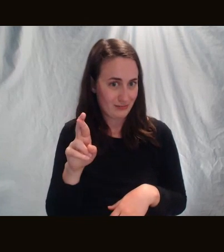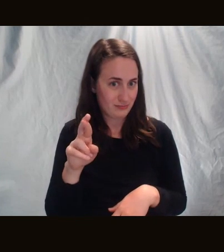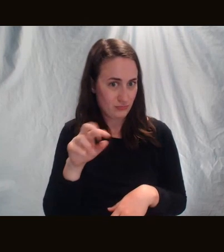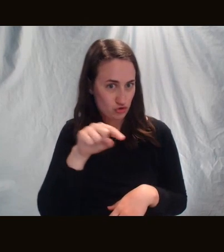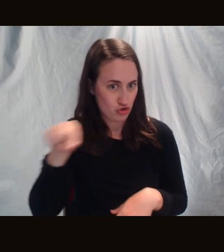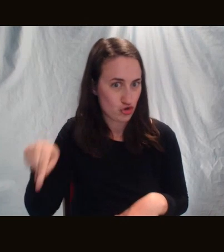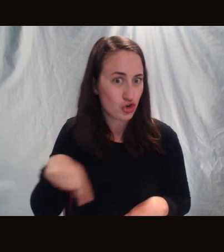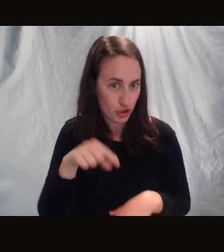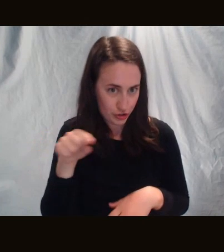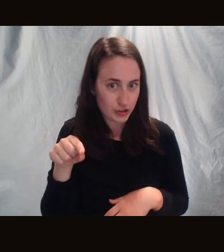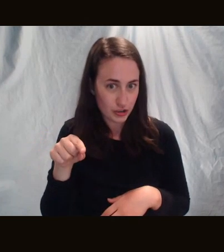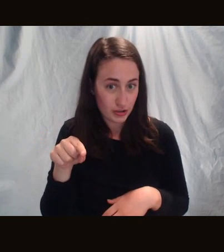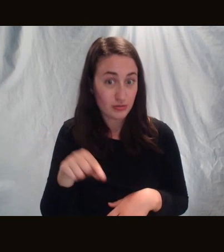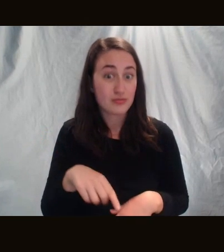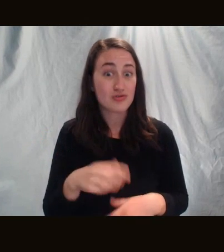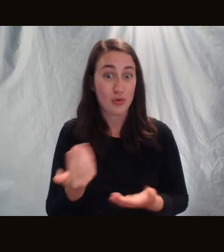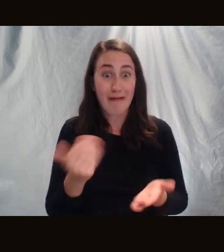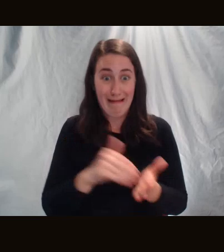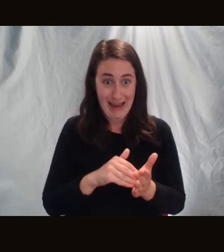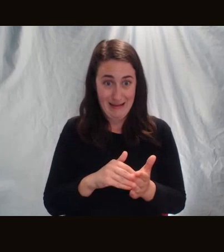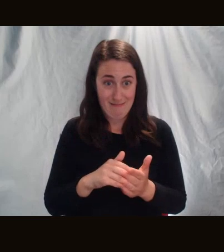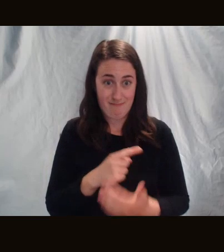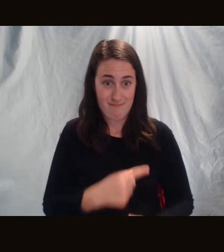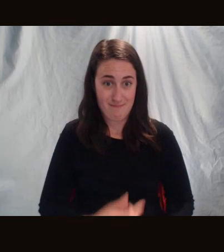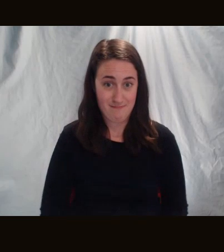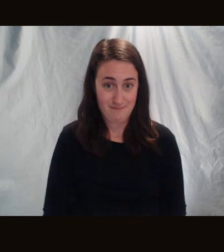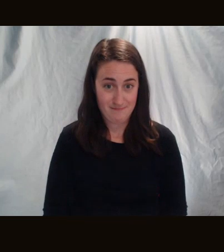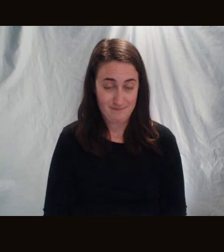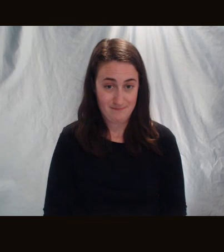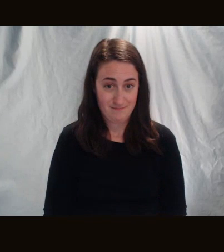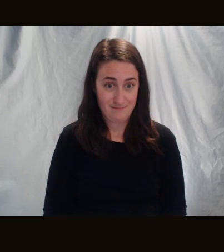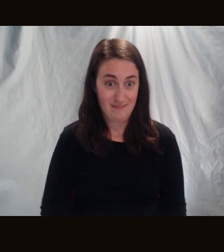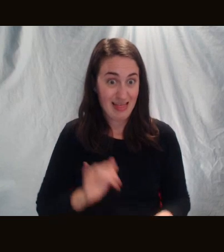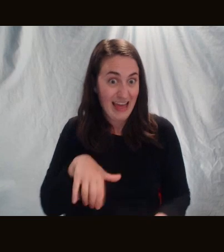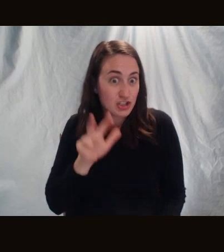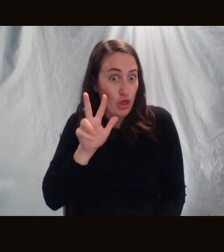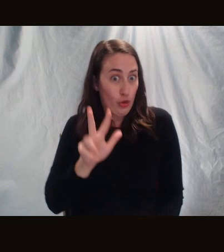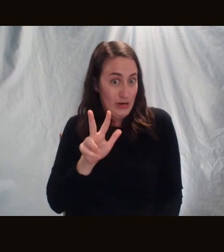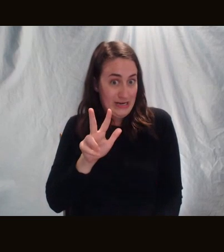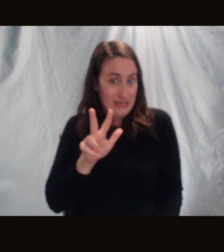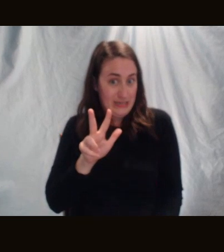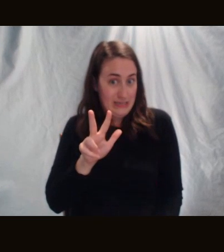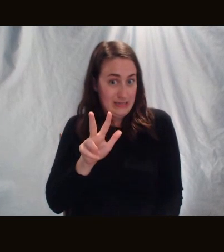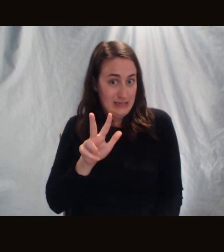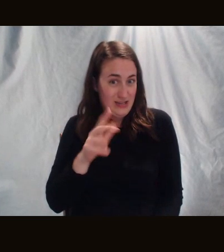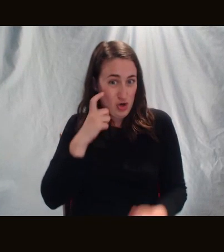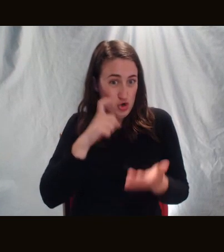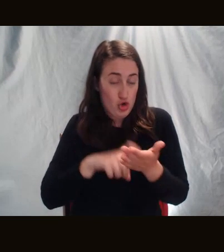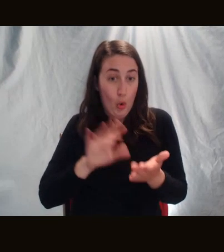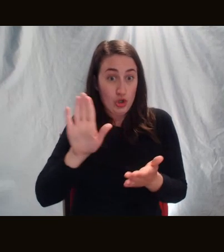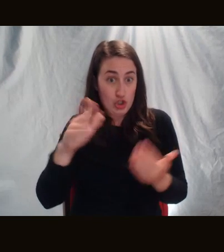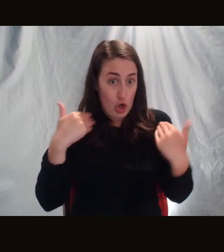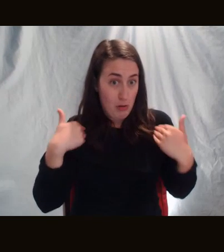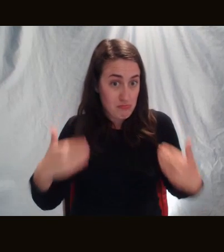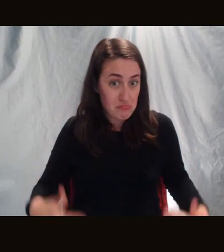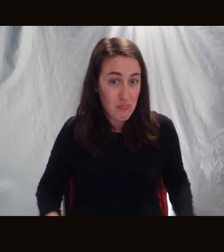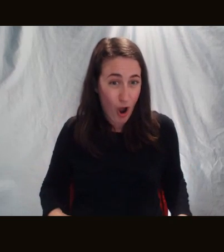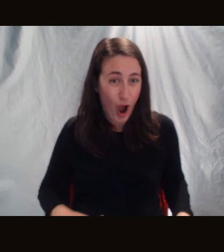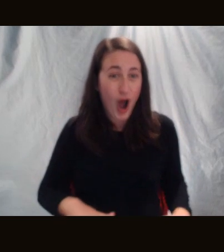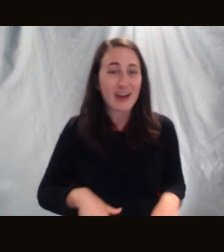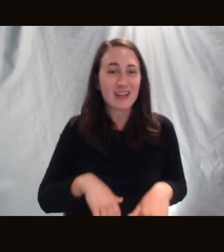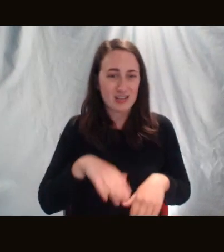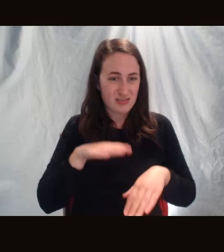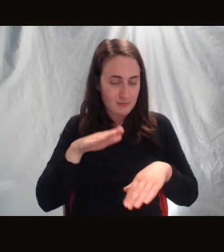once again on the 1, 2, 3. Her body is aligned, the weight is aligned on the right